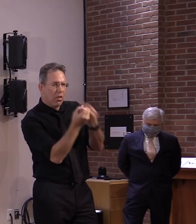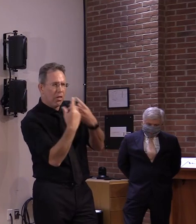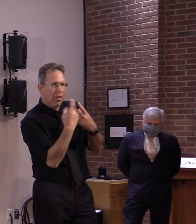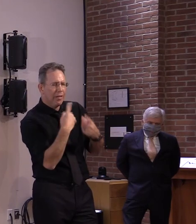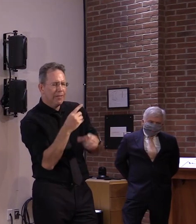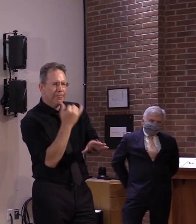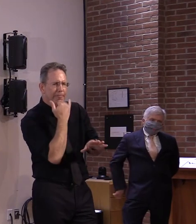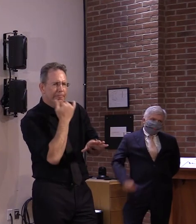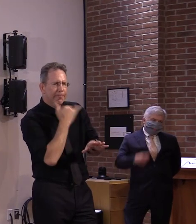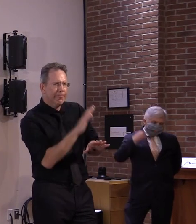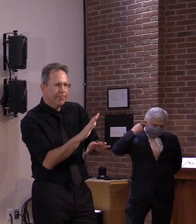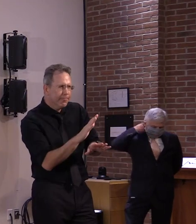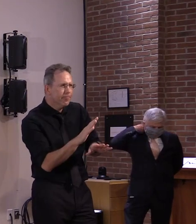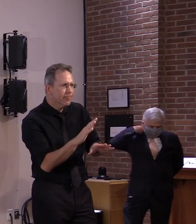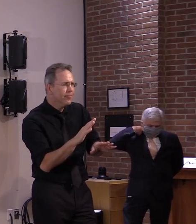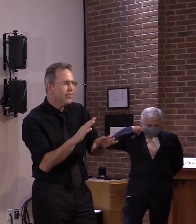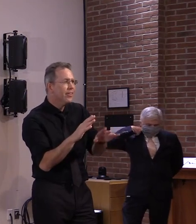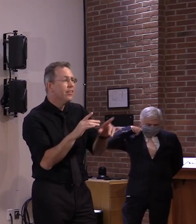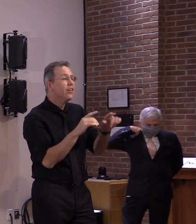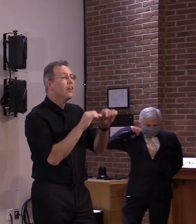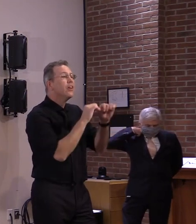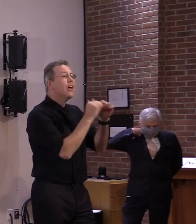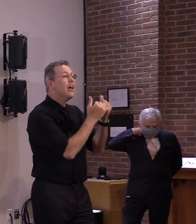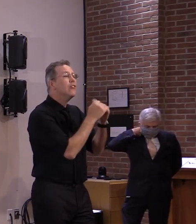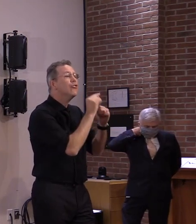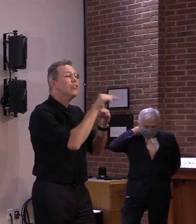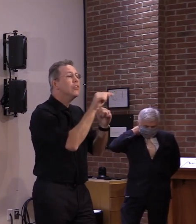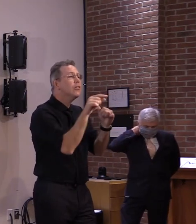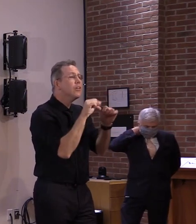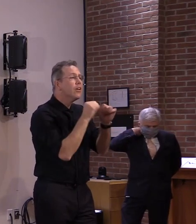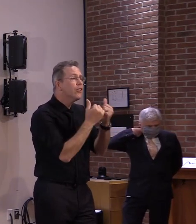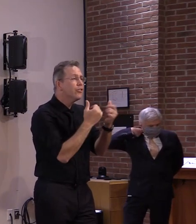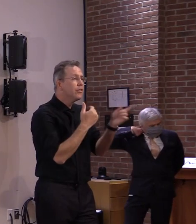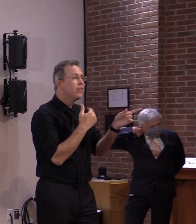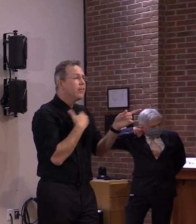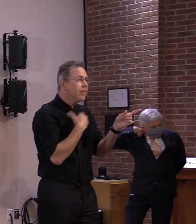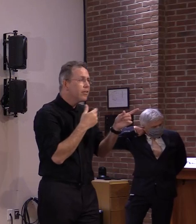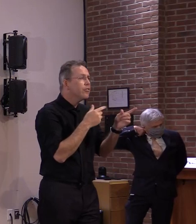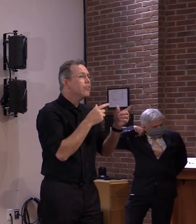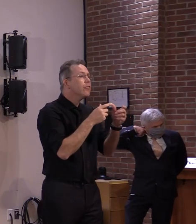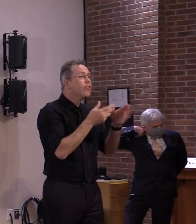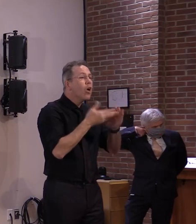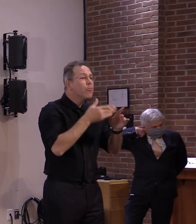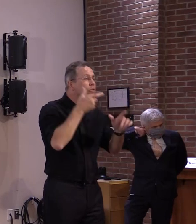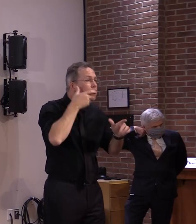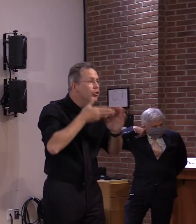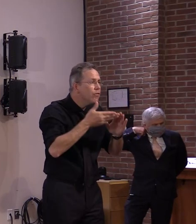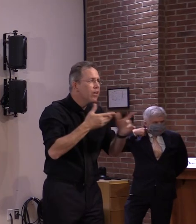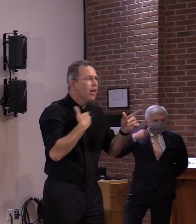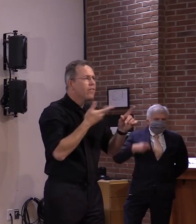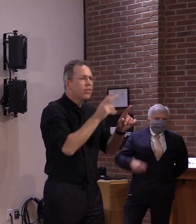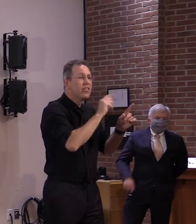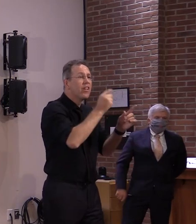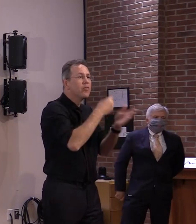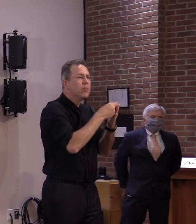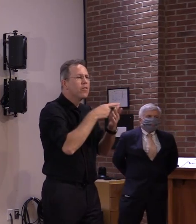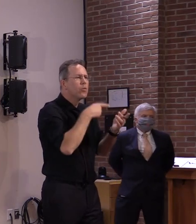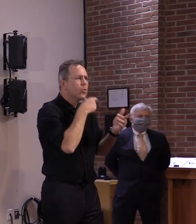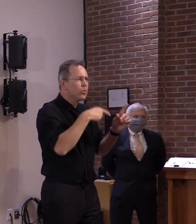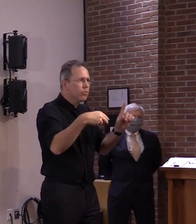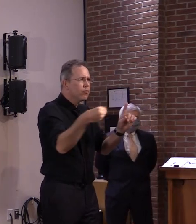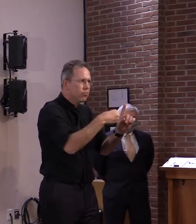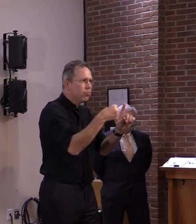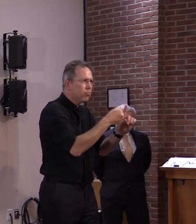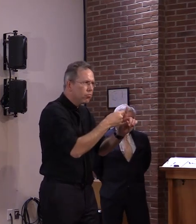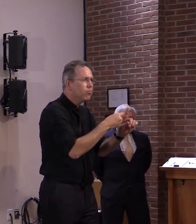The agencies that are getting the staff services now, they're taxpayers. In some instances are paying the taxpayers that are paying